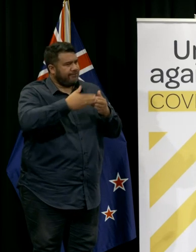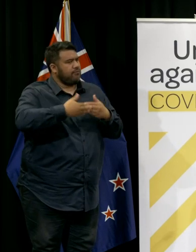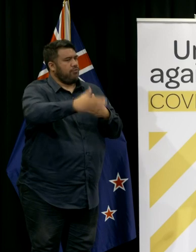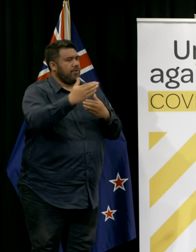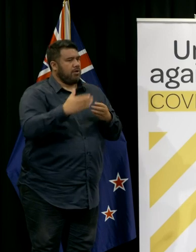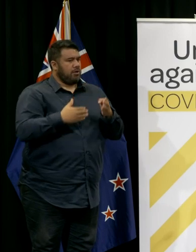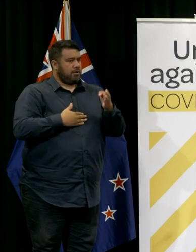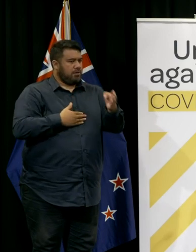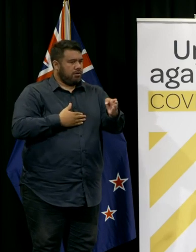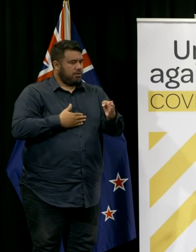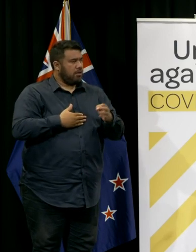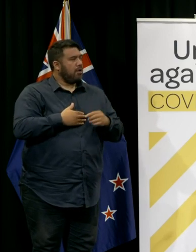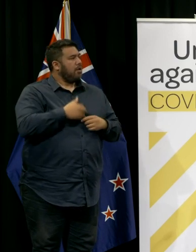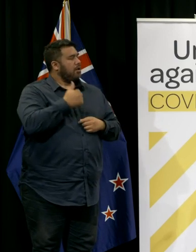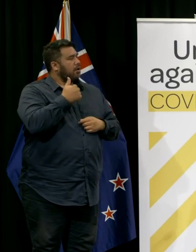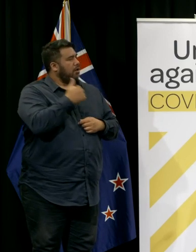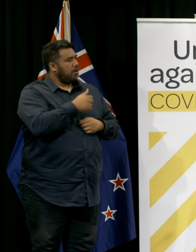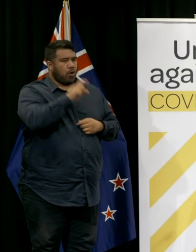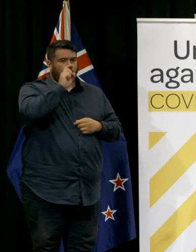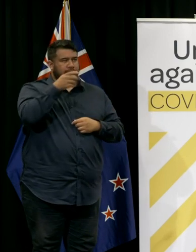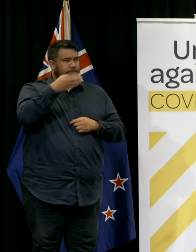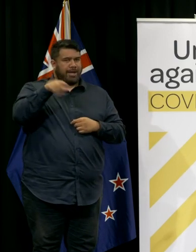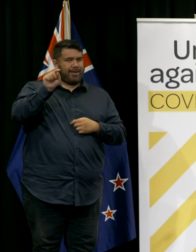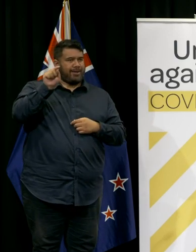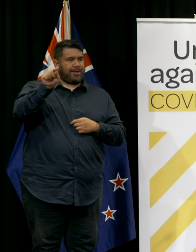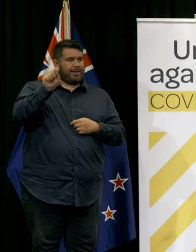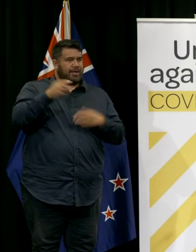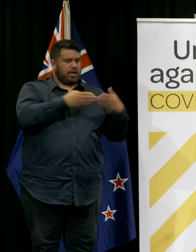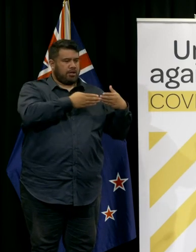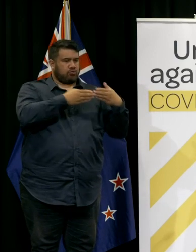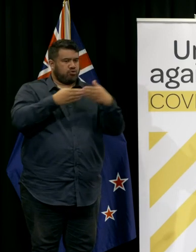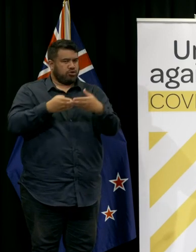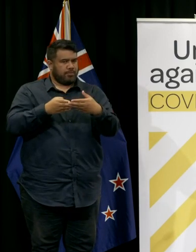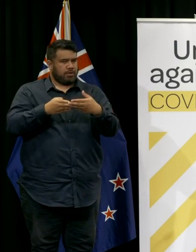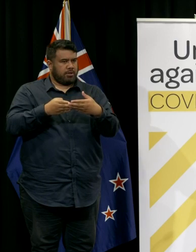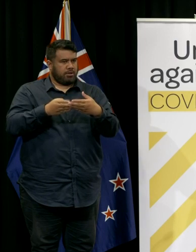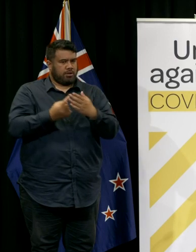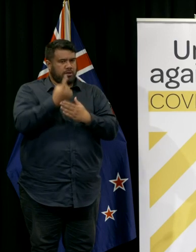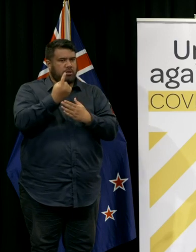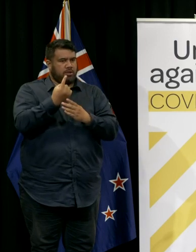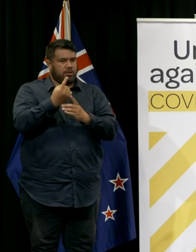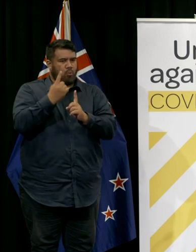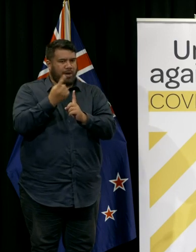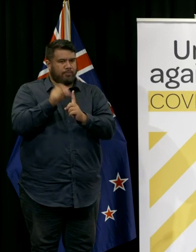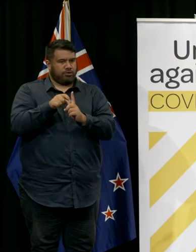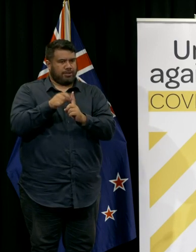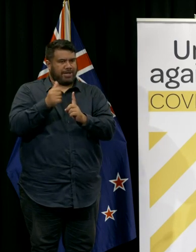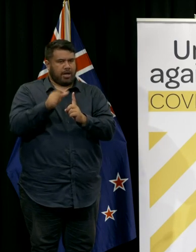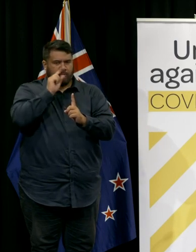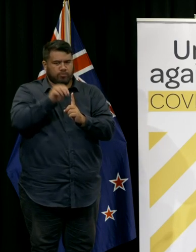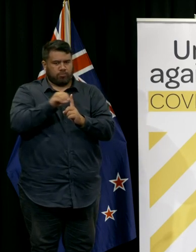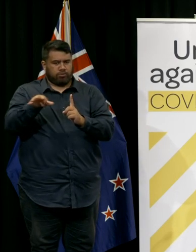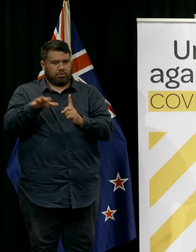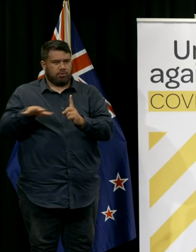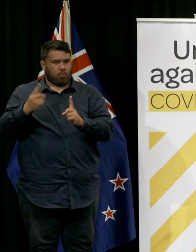only now being identified as a potential cluster? So the reason is that the